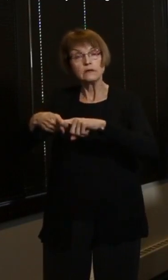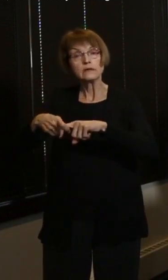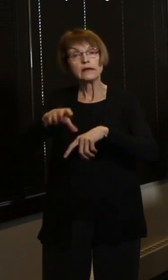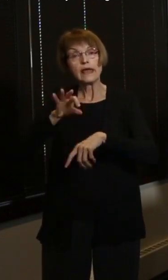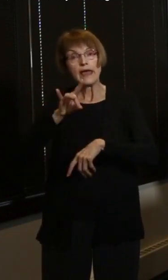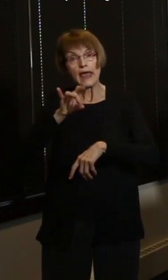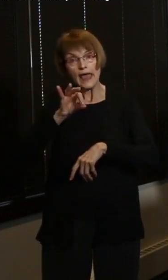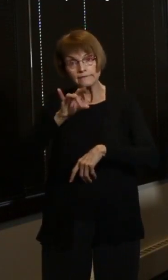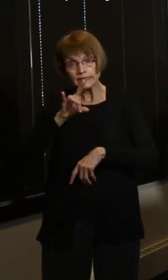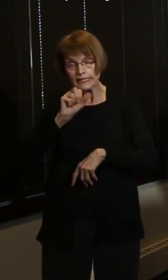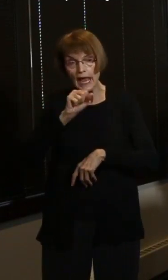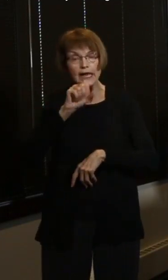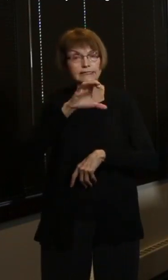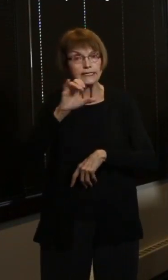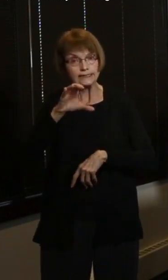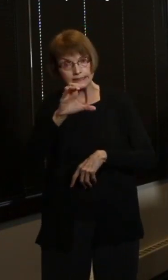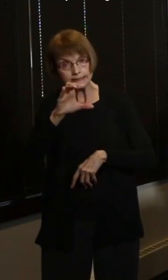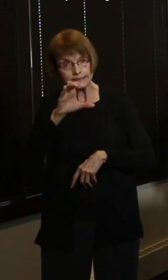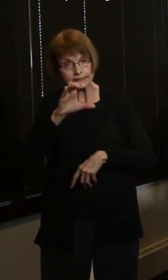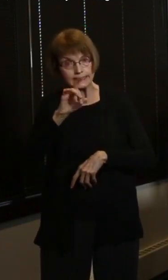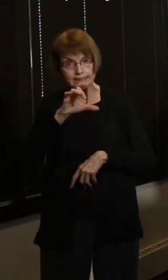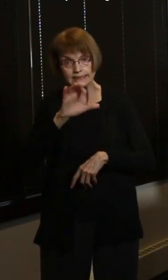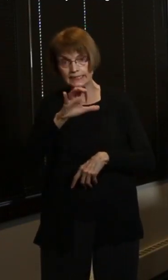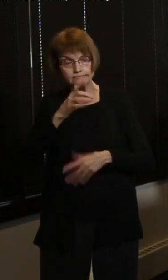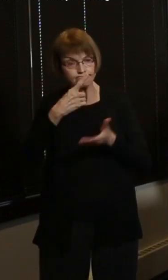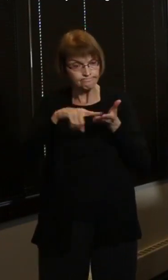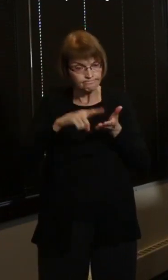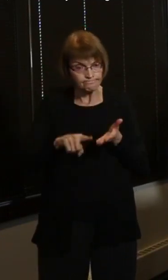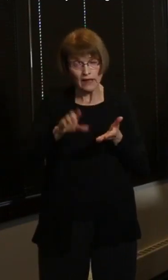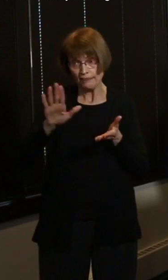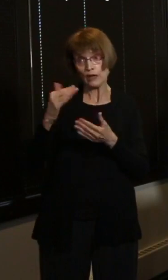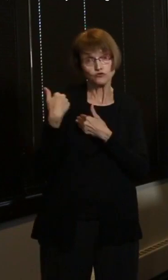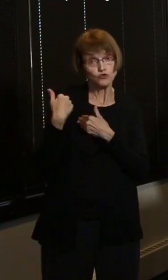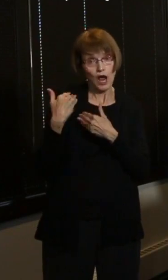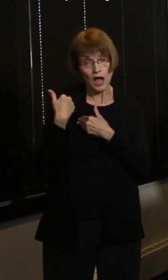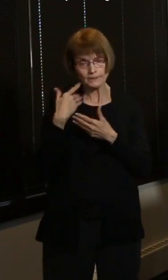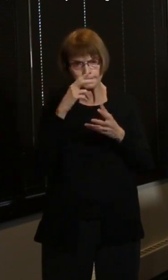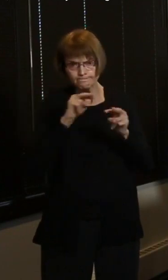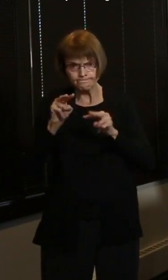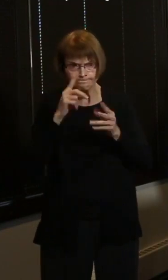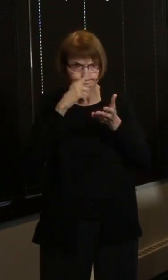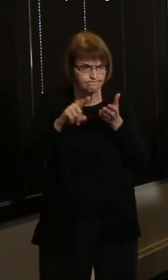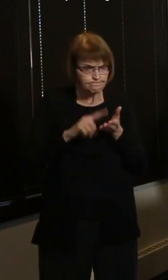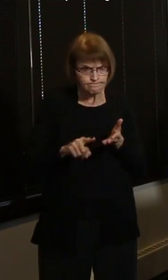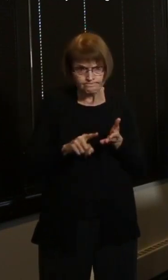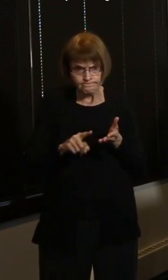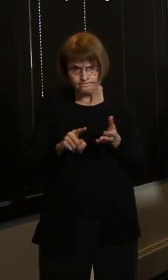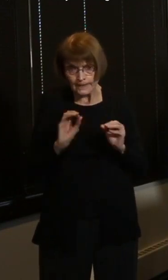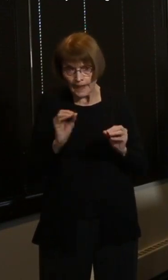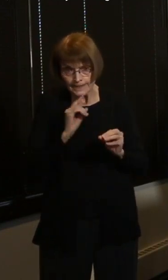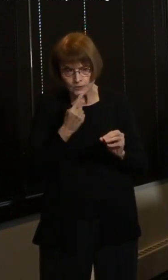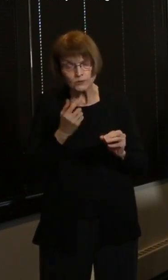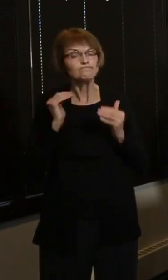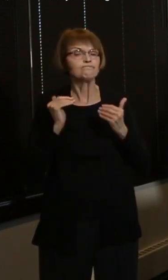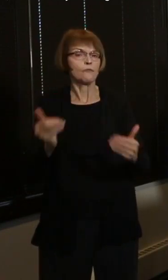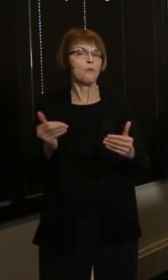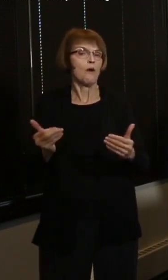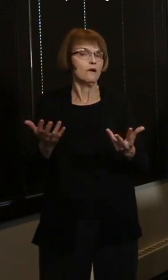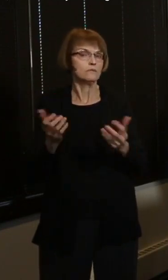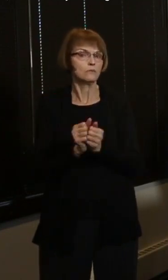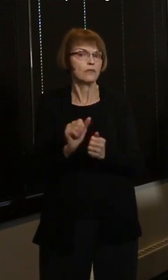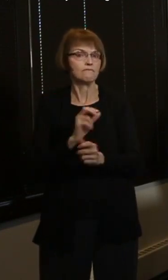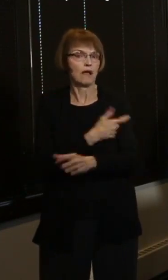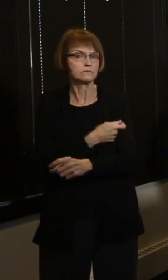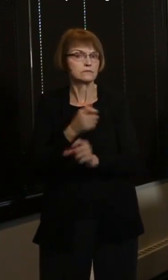CDC to look at the data, and that's what their job is to monitor, to make sure there was nothing serious going on with the